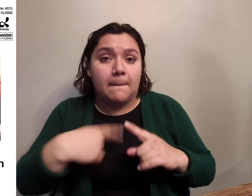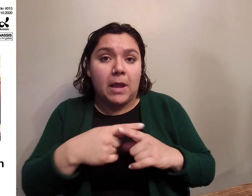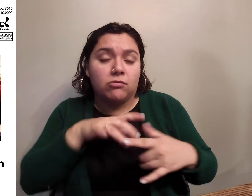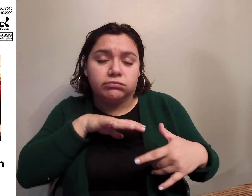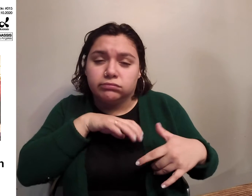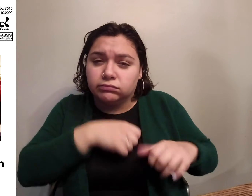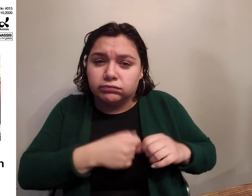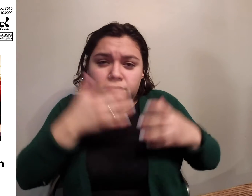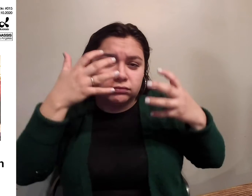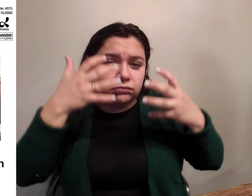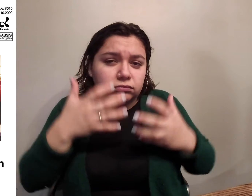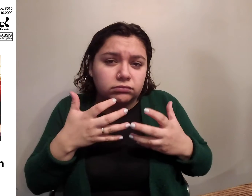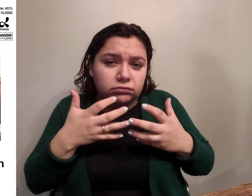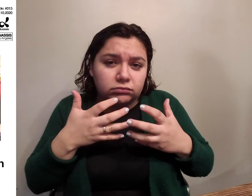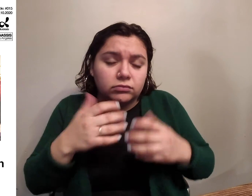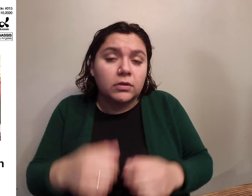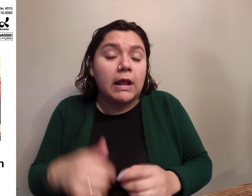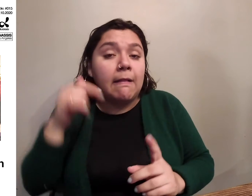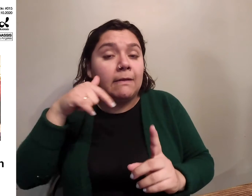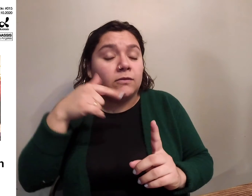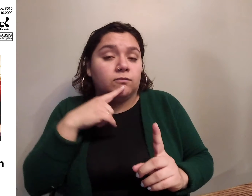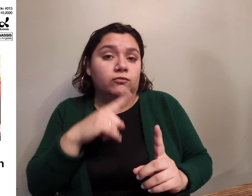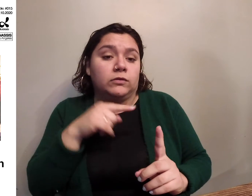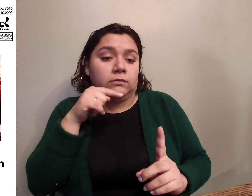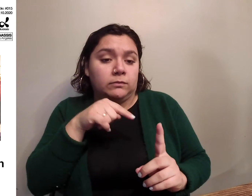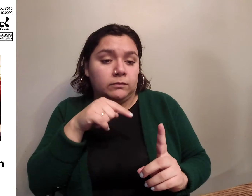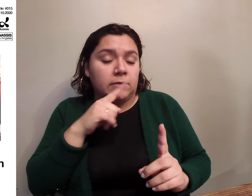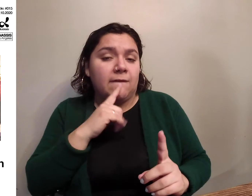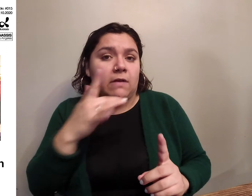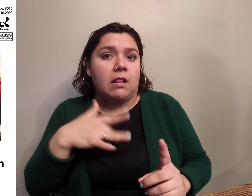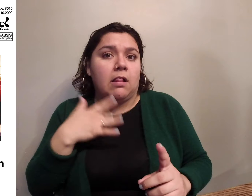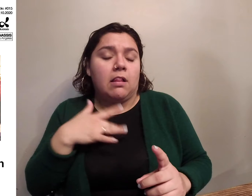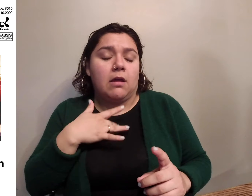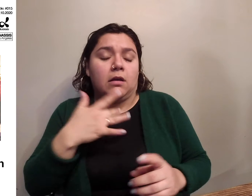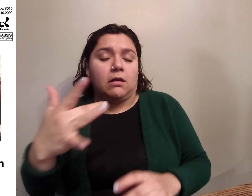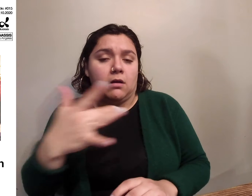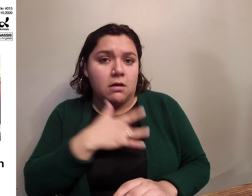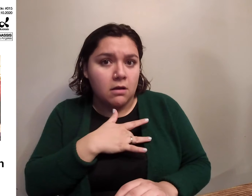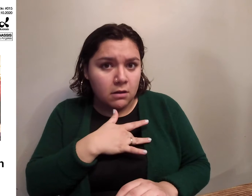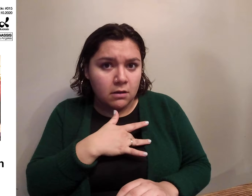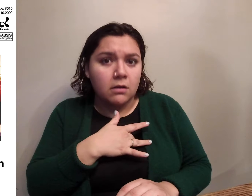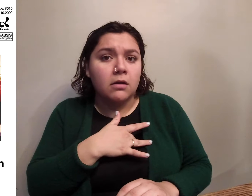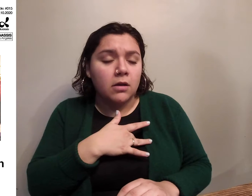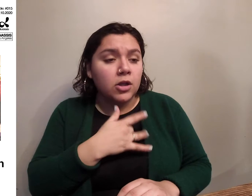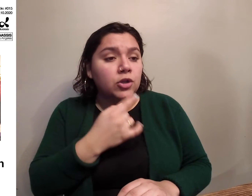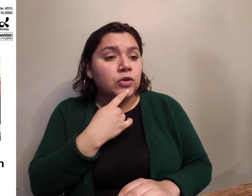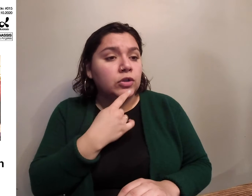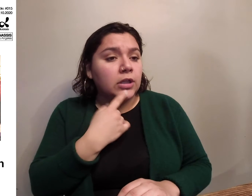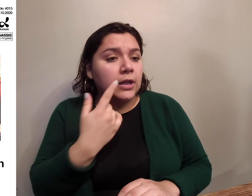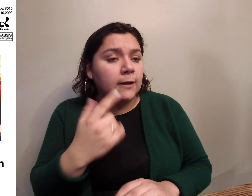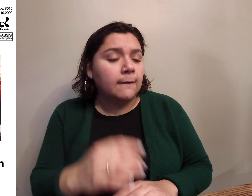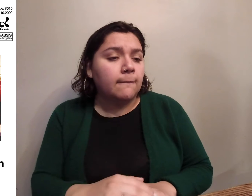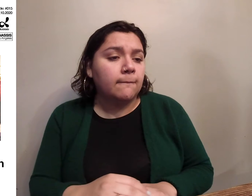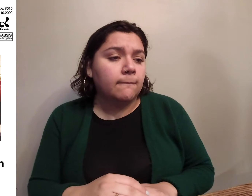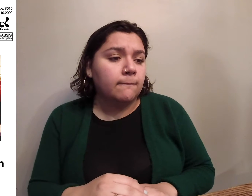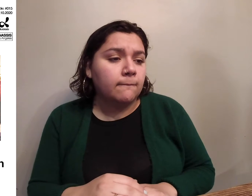grief. This one in particular struck me. You say,